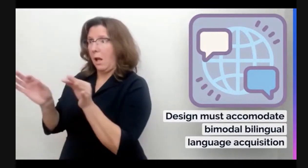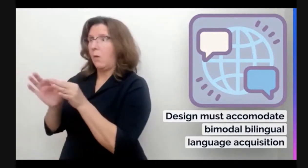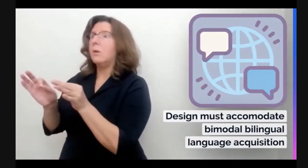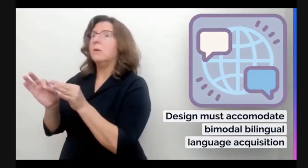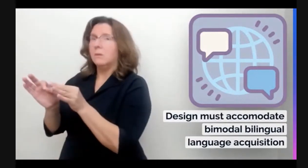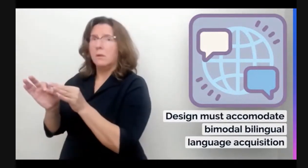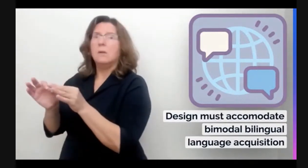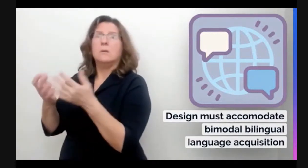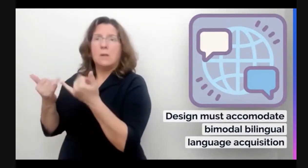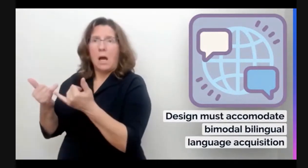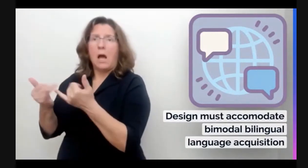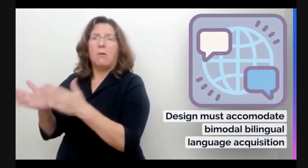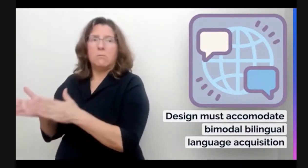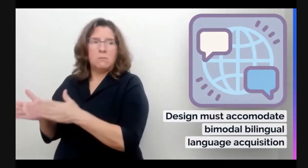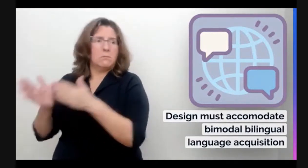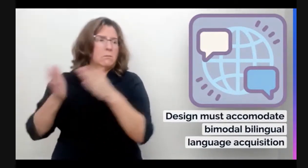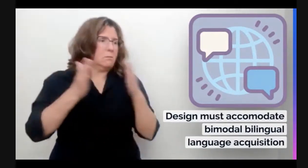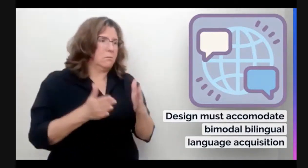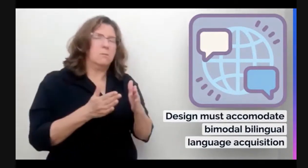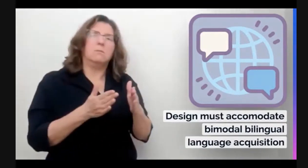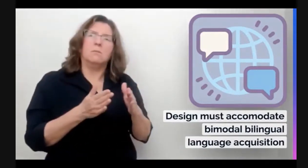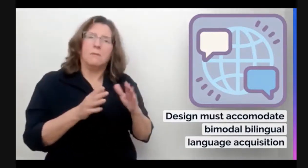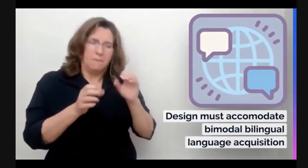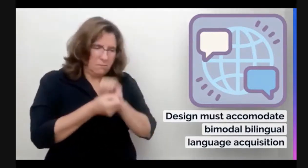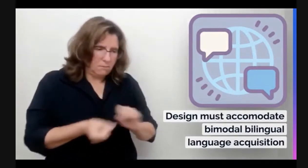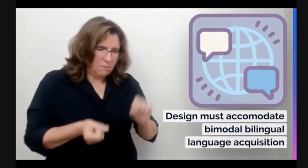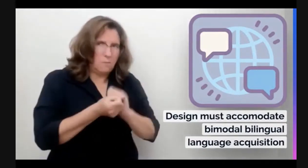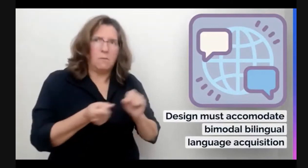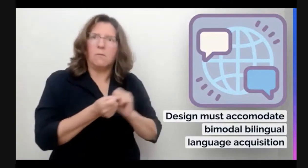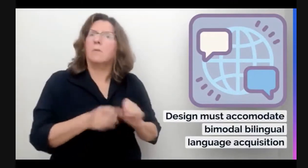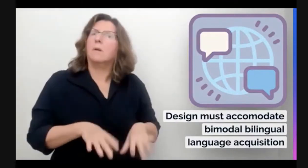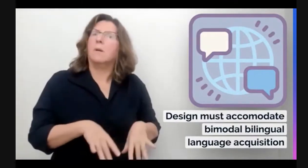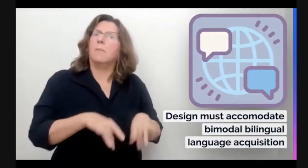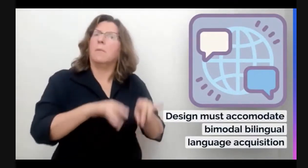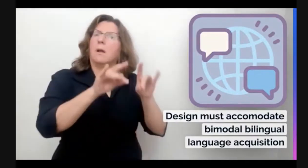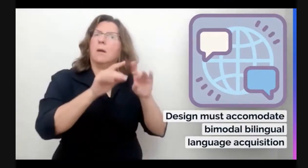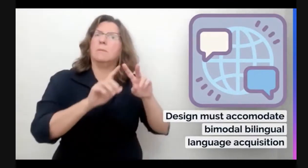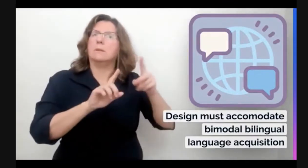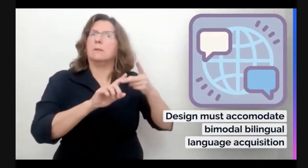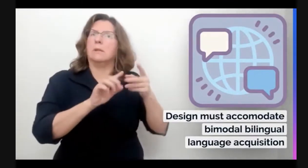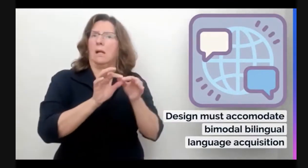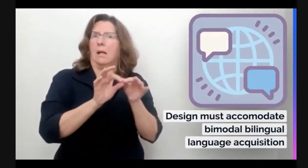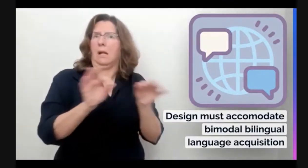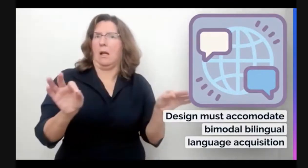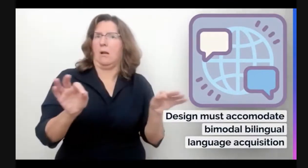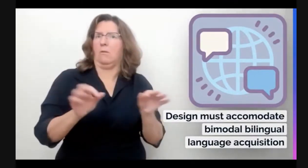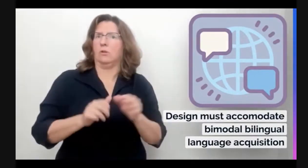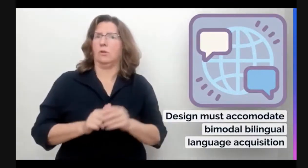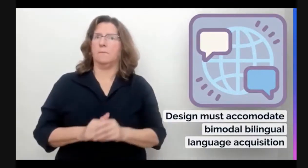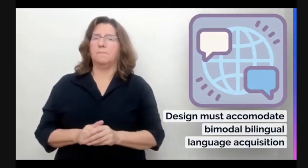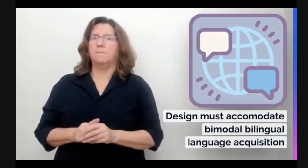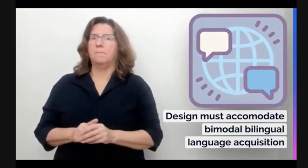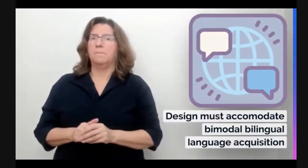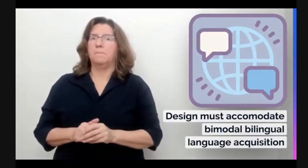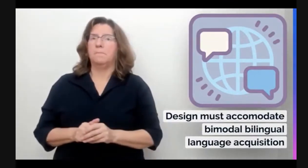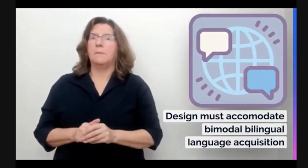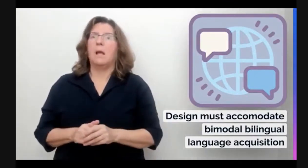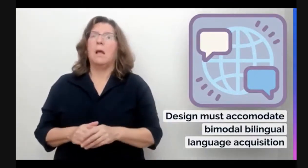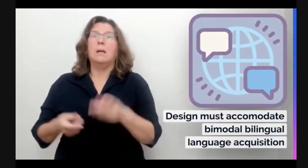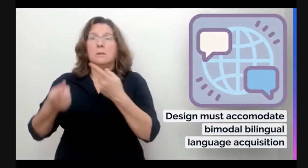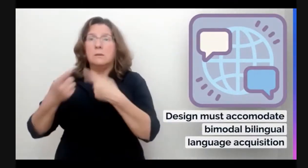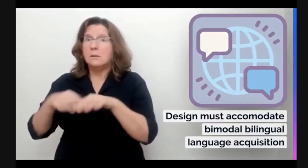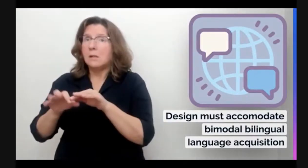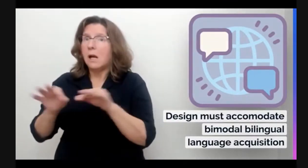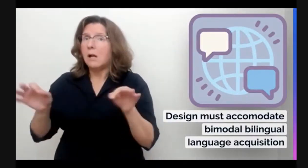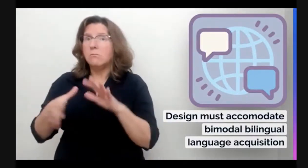becomes functionally fluent in their first language, then can they turn their attention to the second language. First and